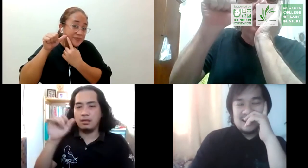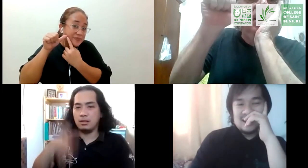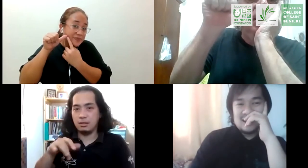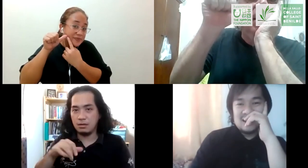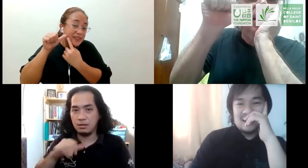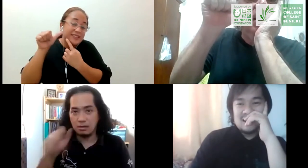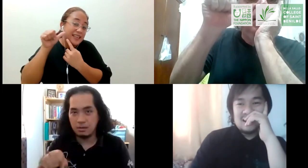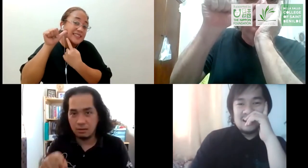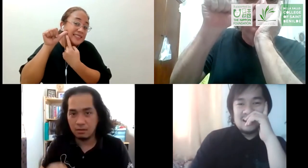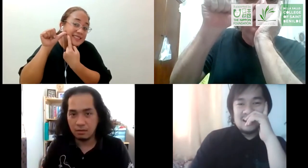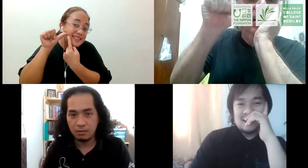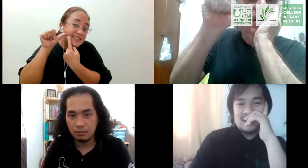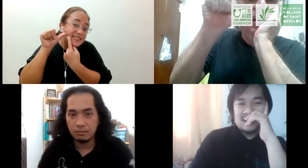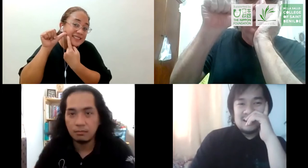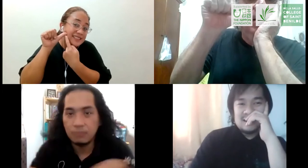drawn